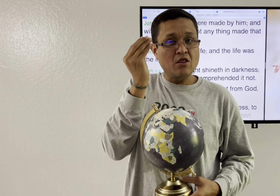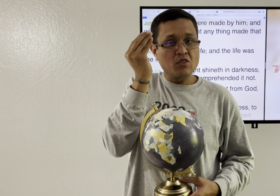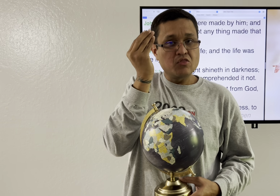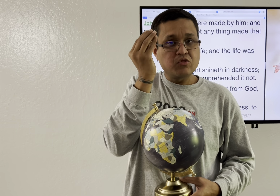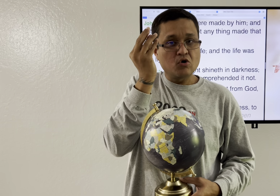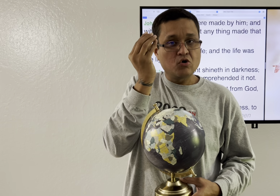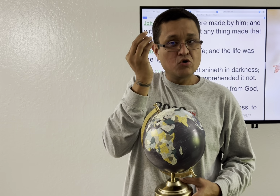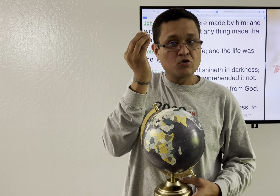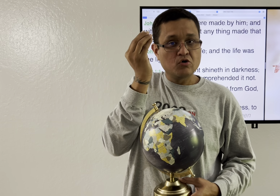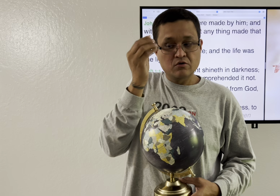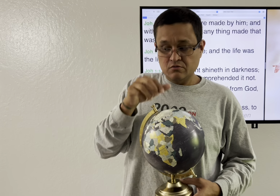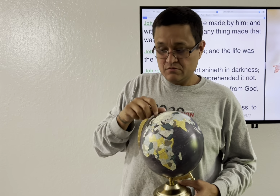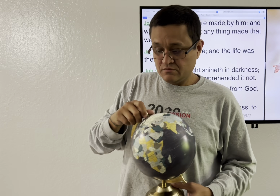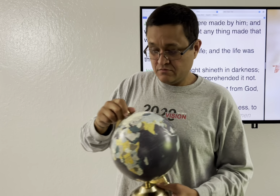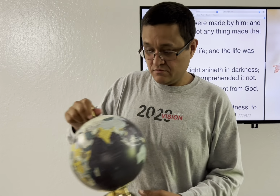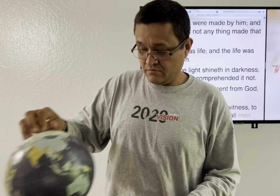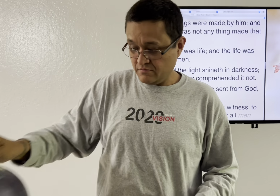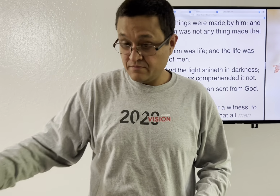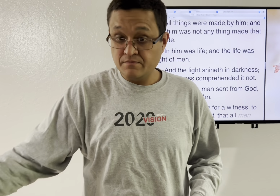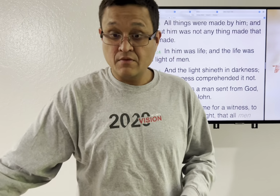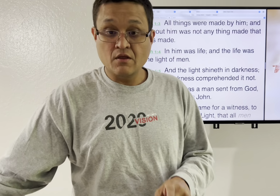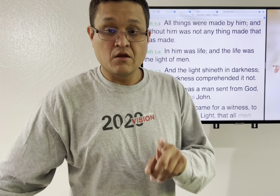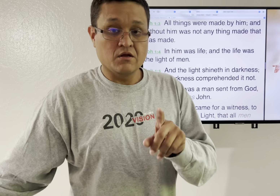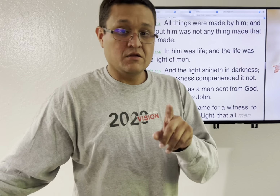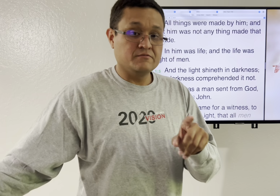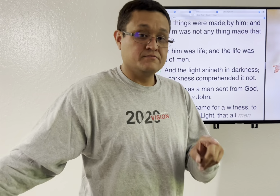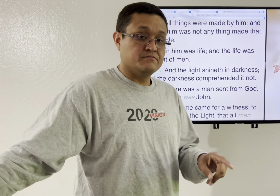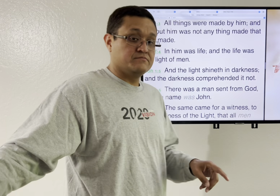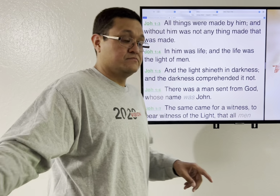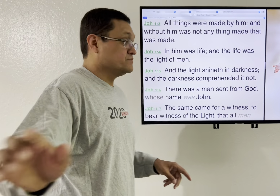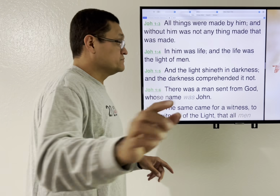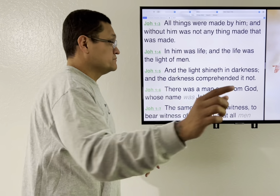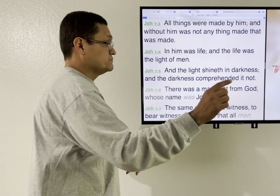And everything existed by His word, His thought.